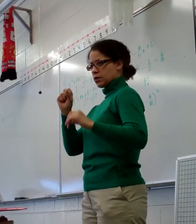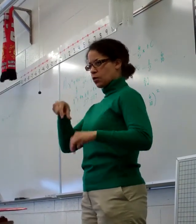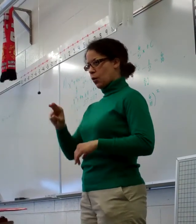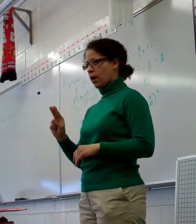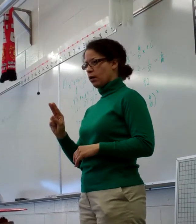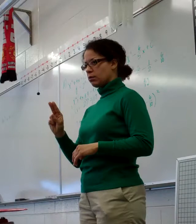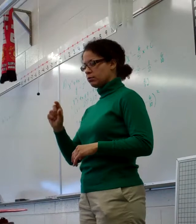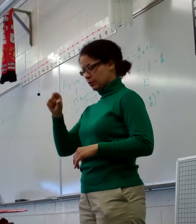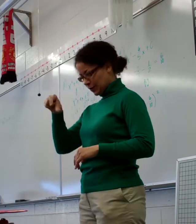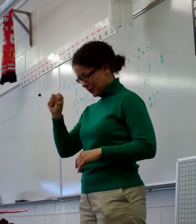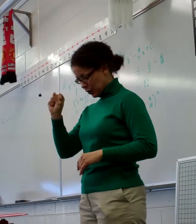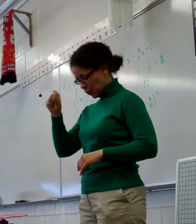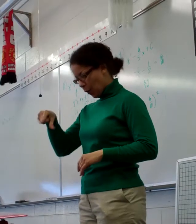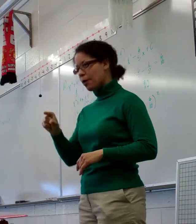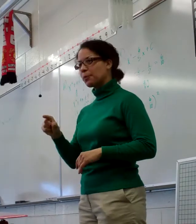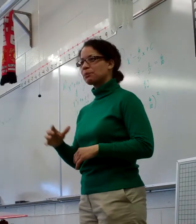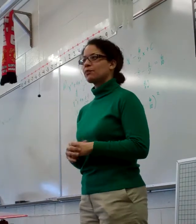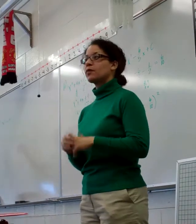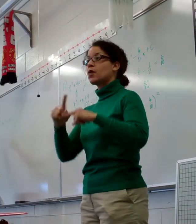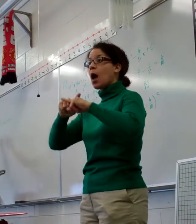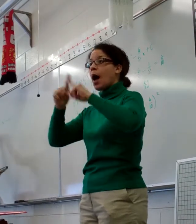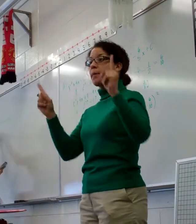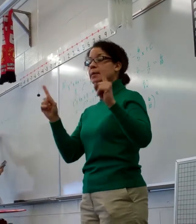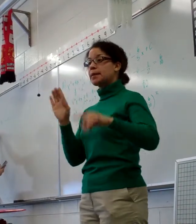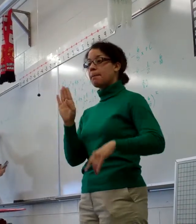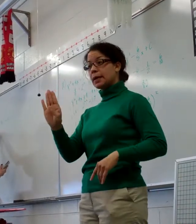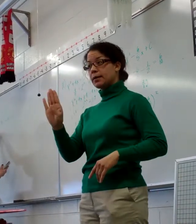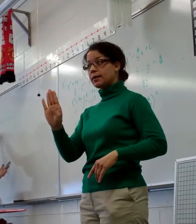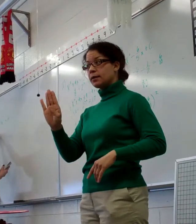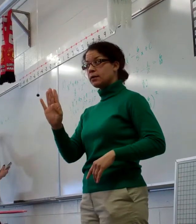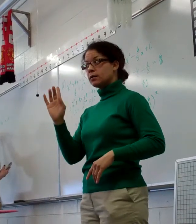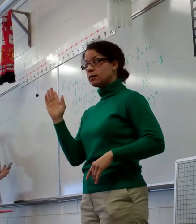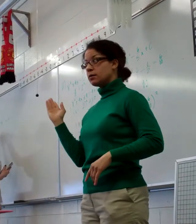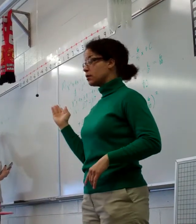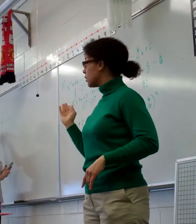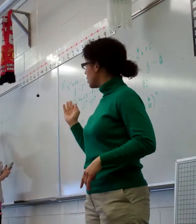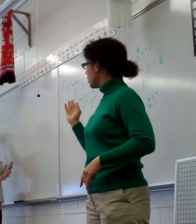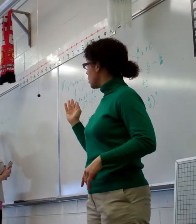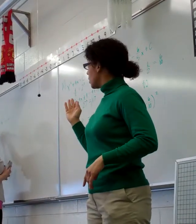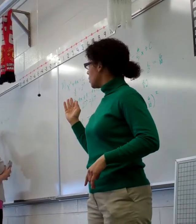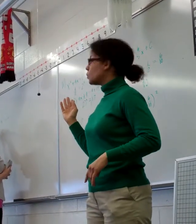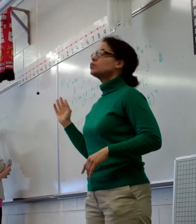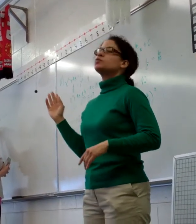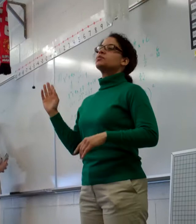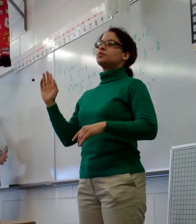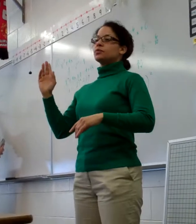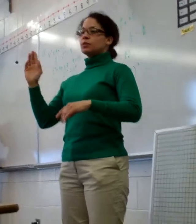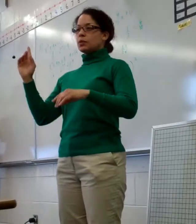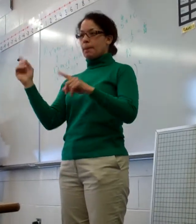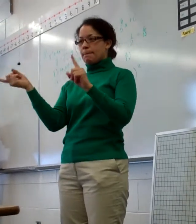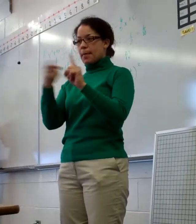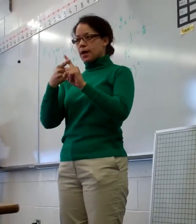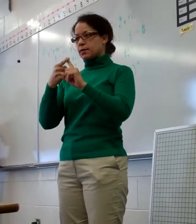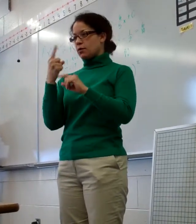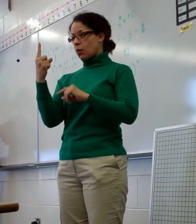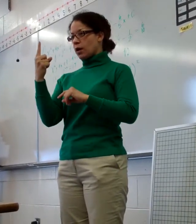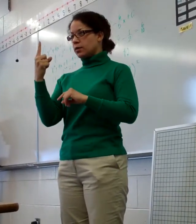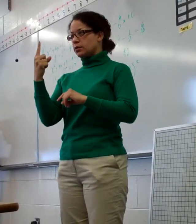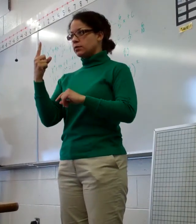Okay, so opposite of b, which is going to be positive 1, plus or minus the square